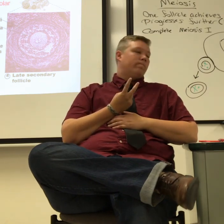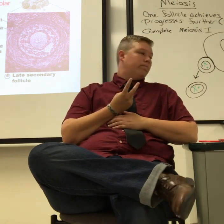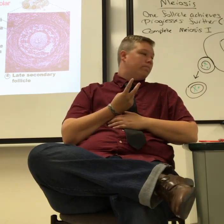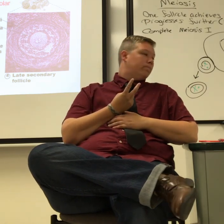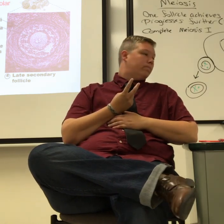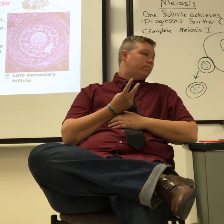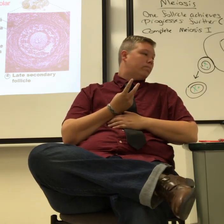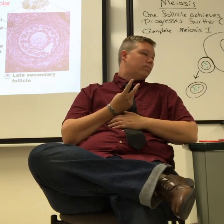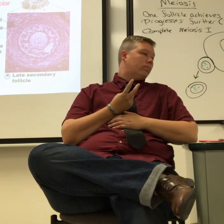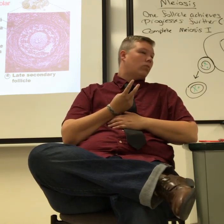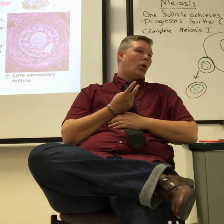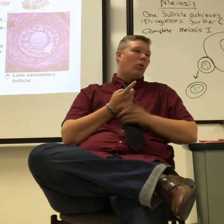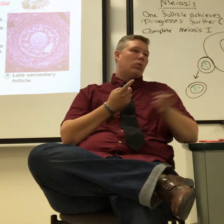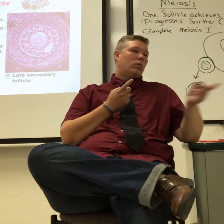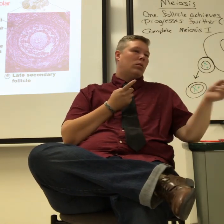it